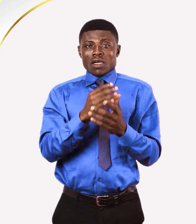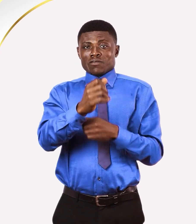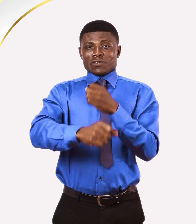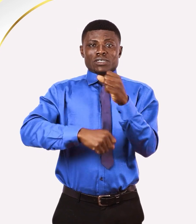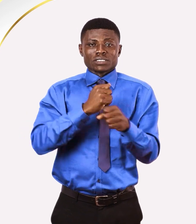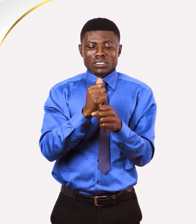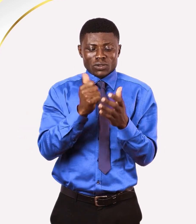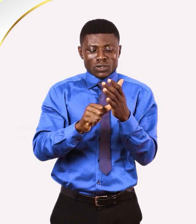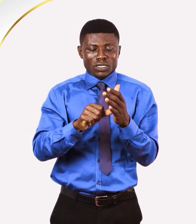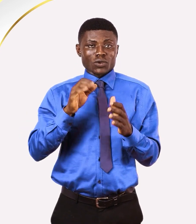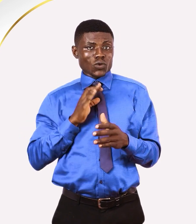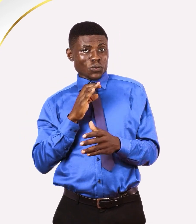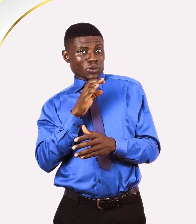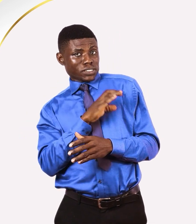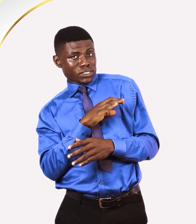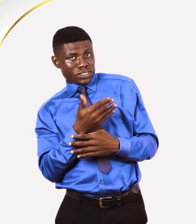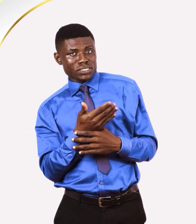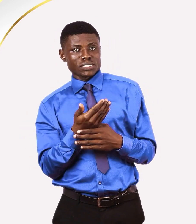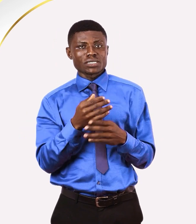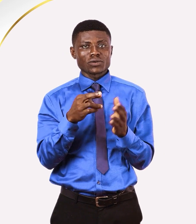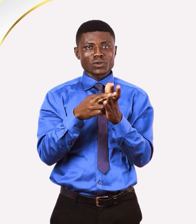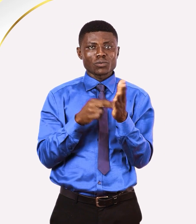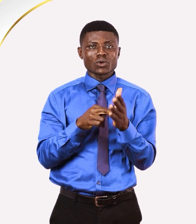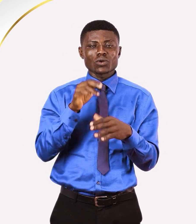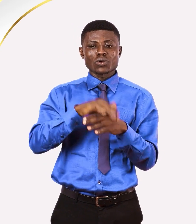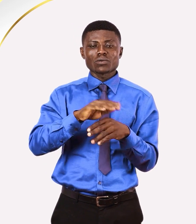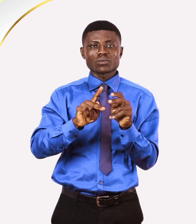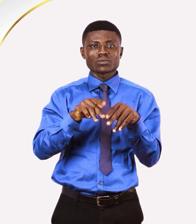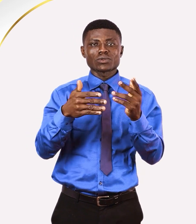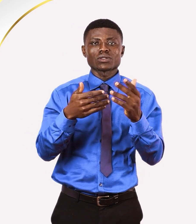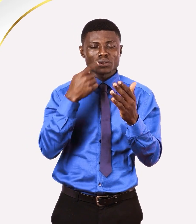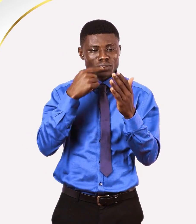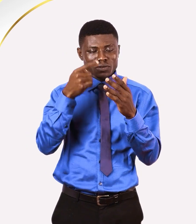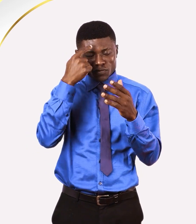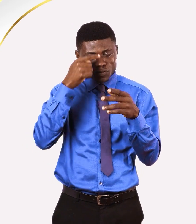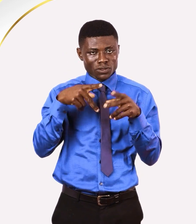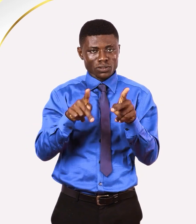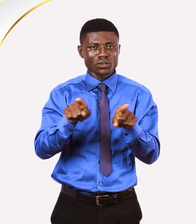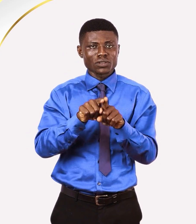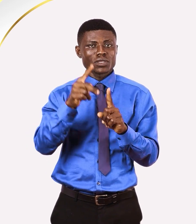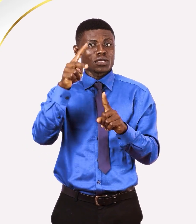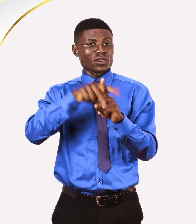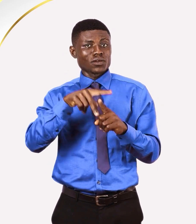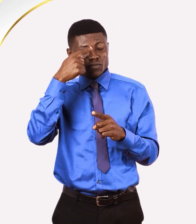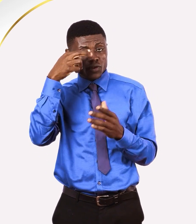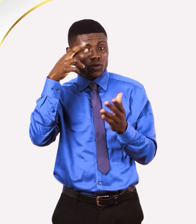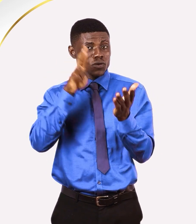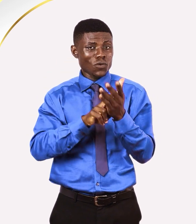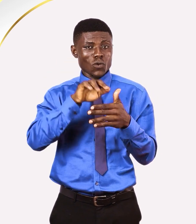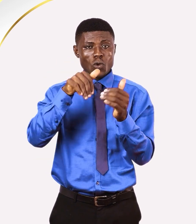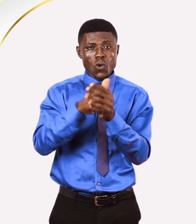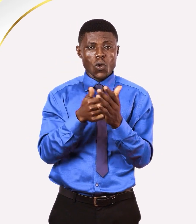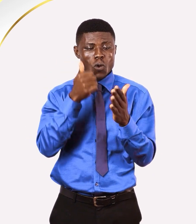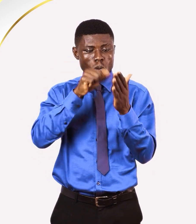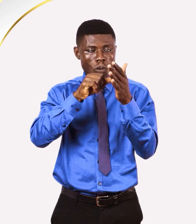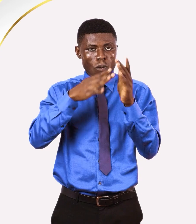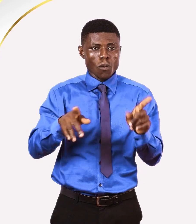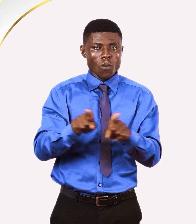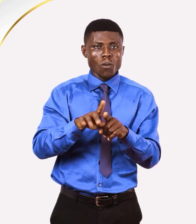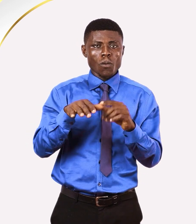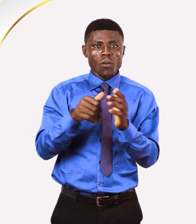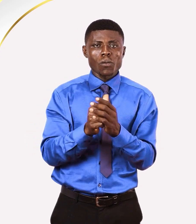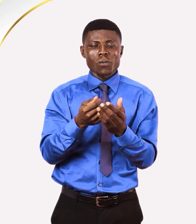half-yearly audit committee reports of issuers, examining for approval applications for registration of